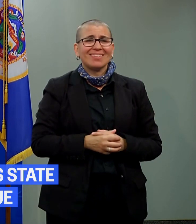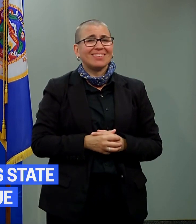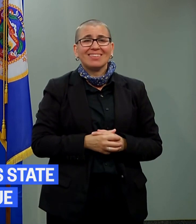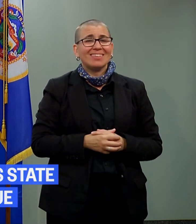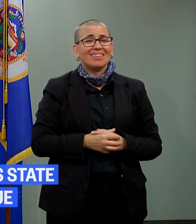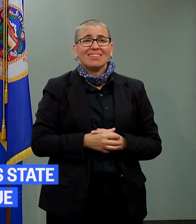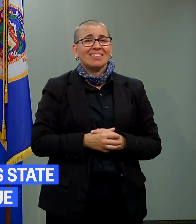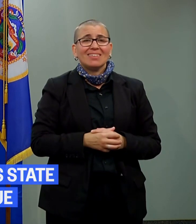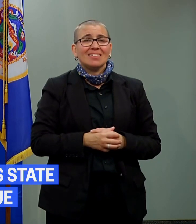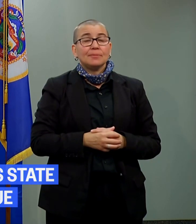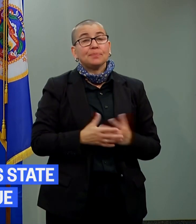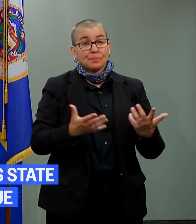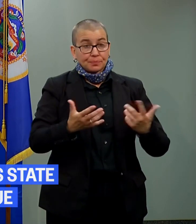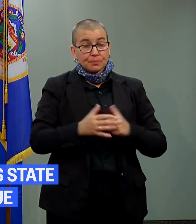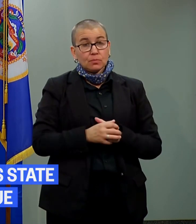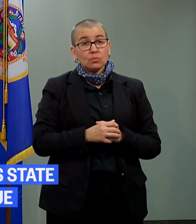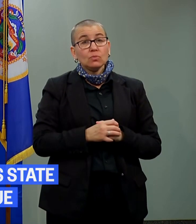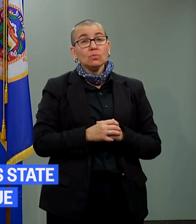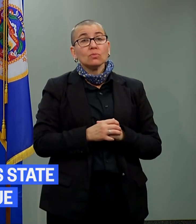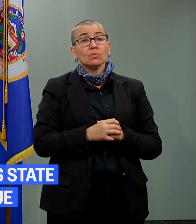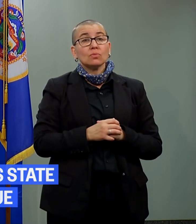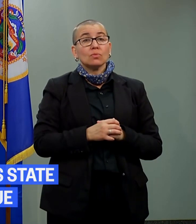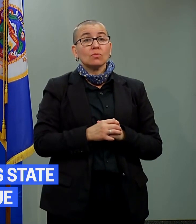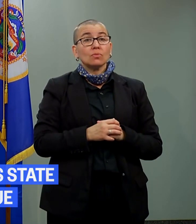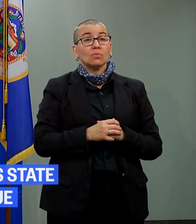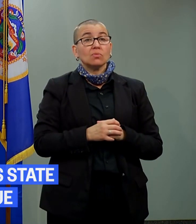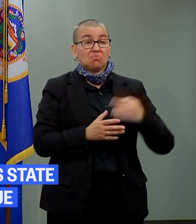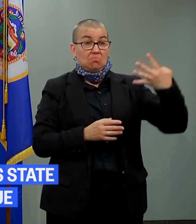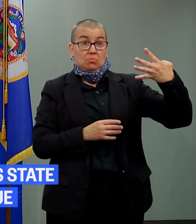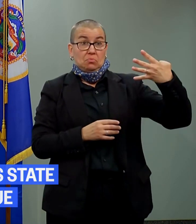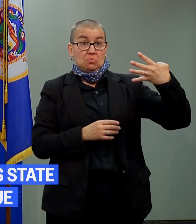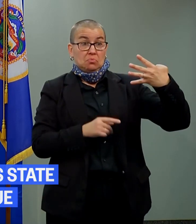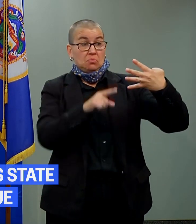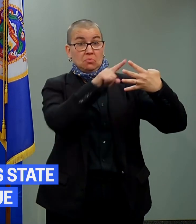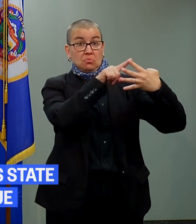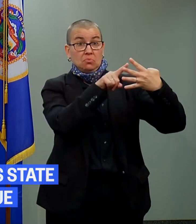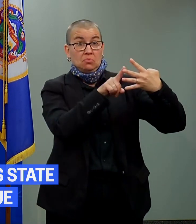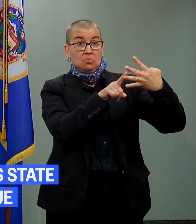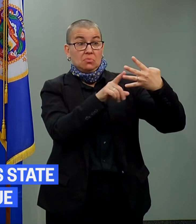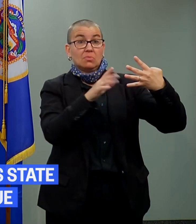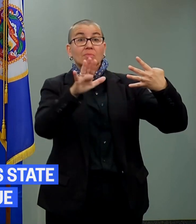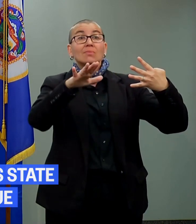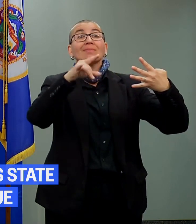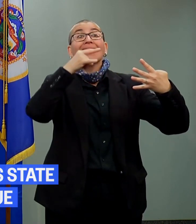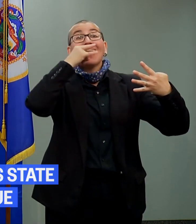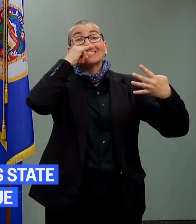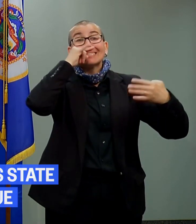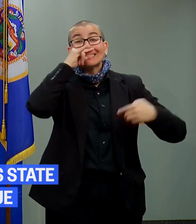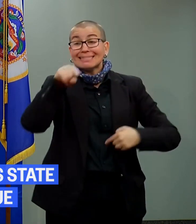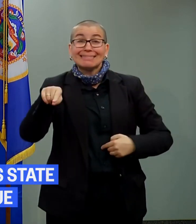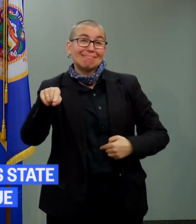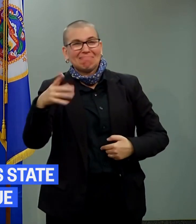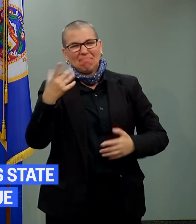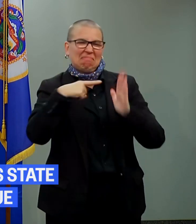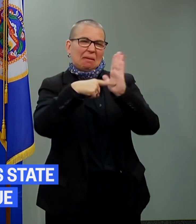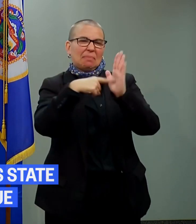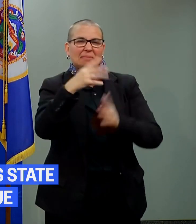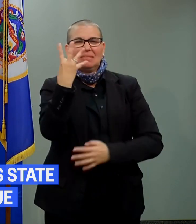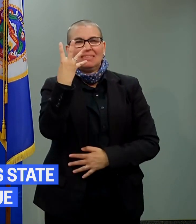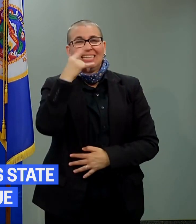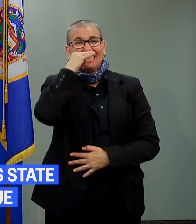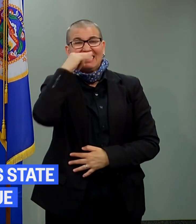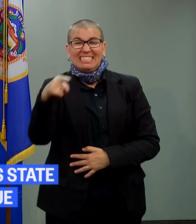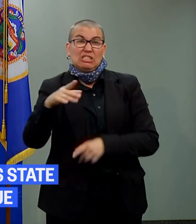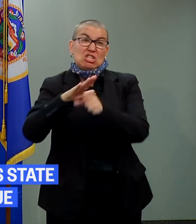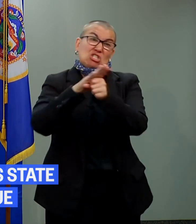been 4 civilians on another civilian, we wouldn't be having a debate at all whether that was murder. That's what it was. So yes,